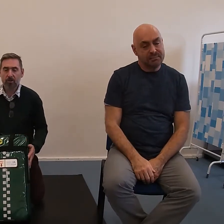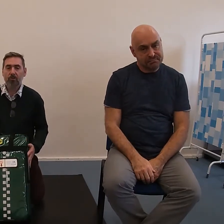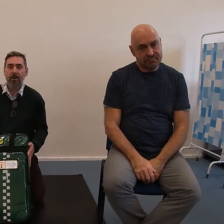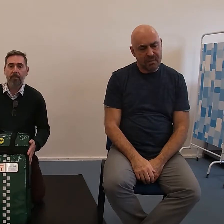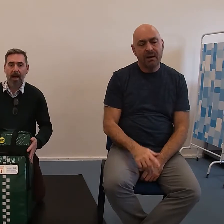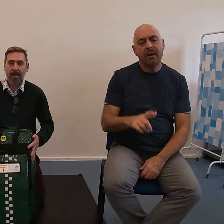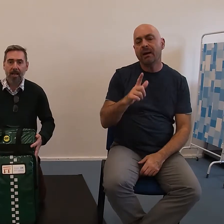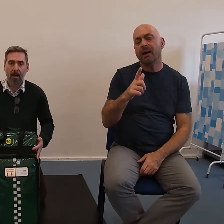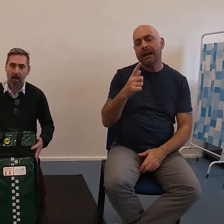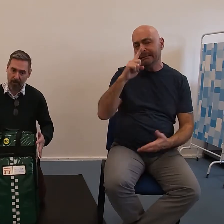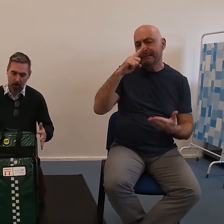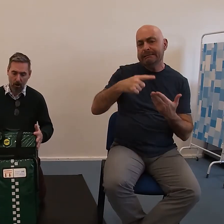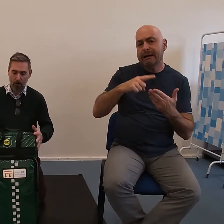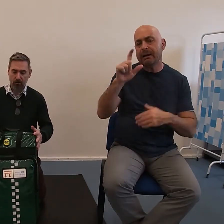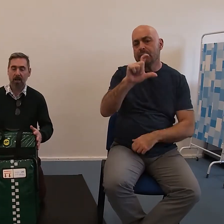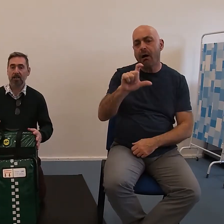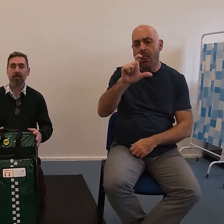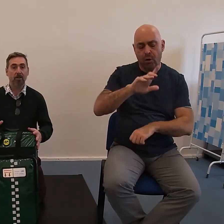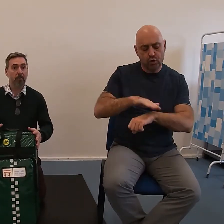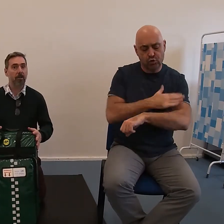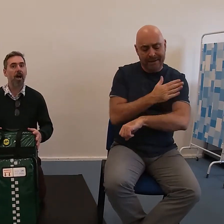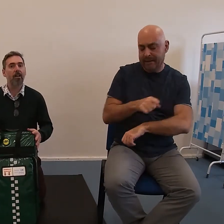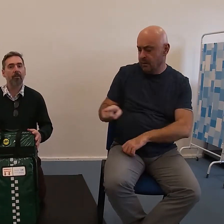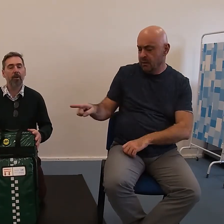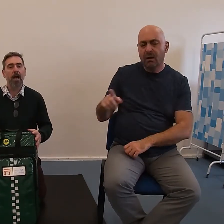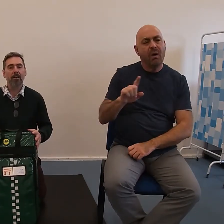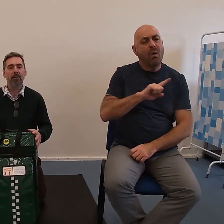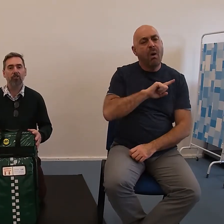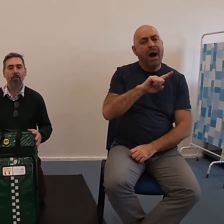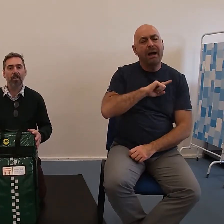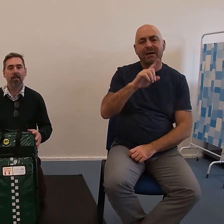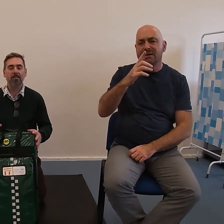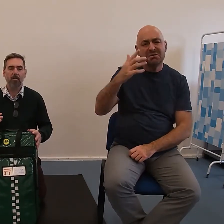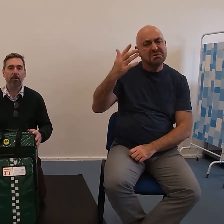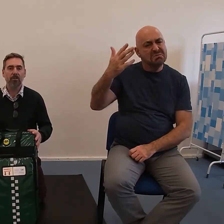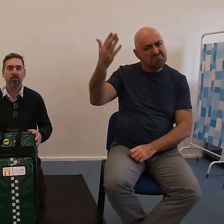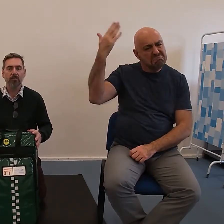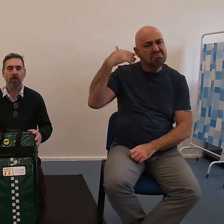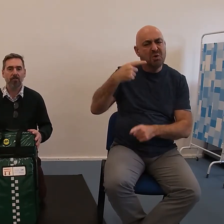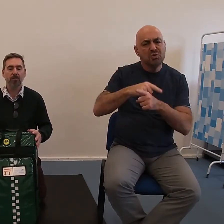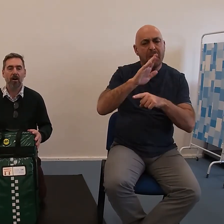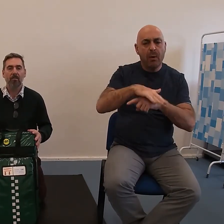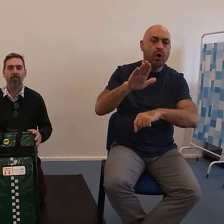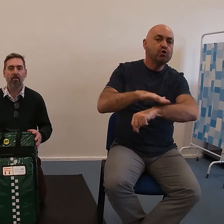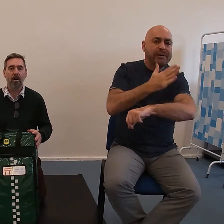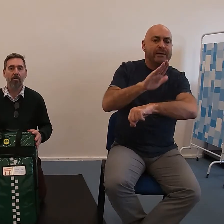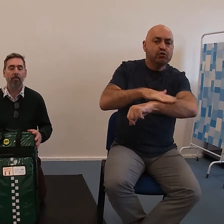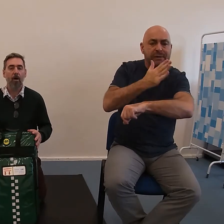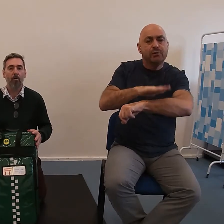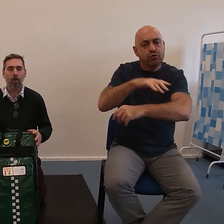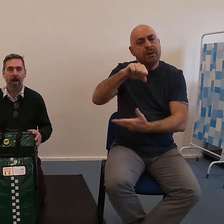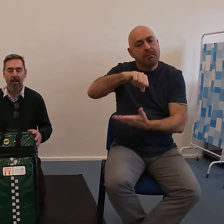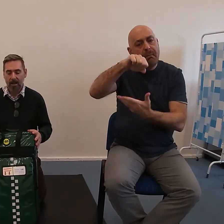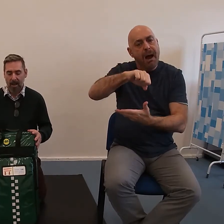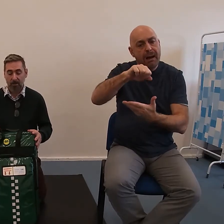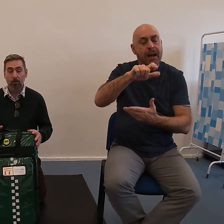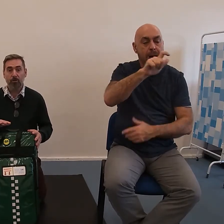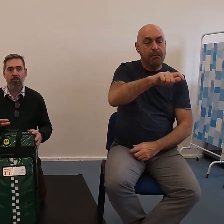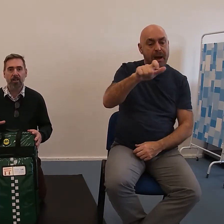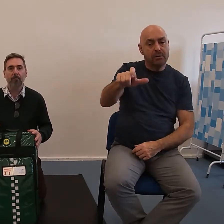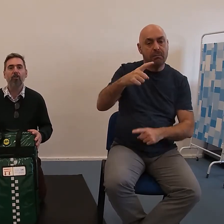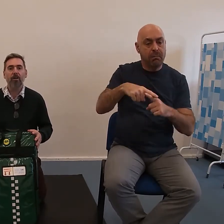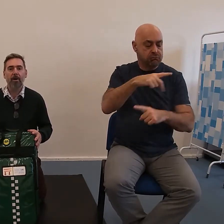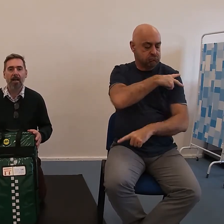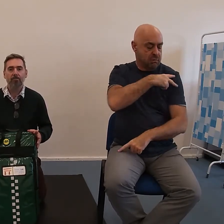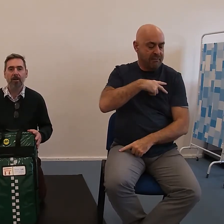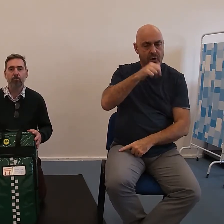So we've chosen a green bag because that's the colour that we had historically, so patients and staff are aware and used